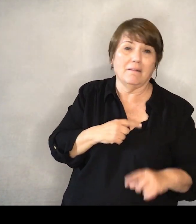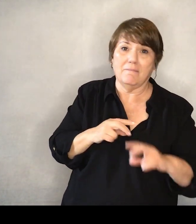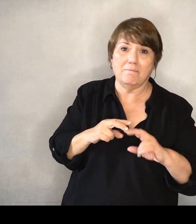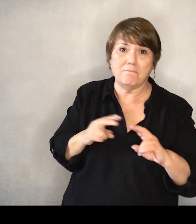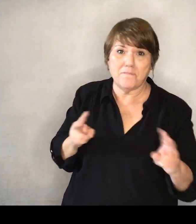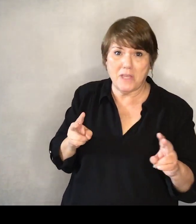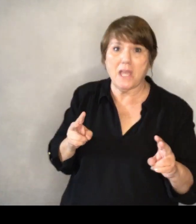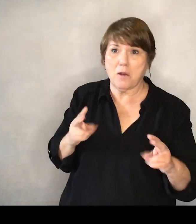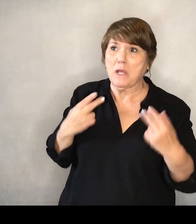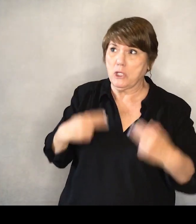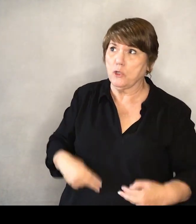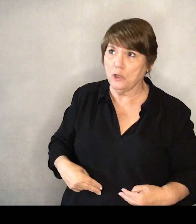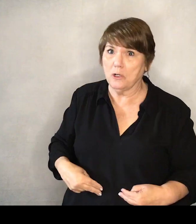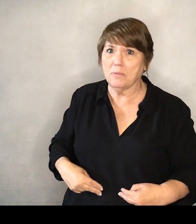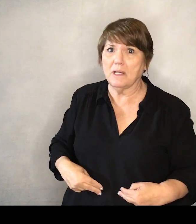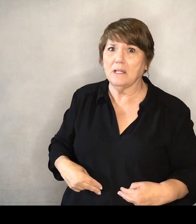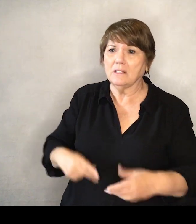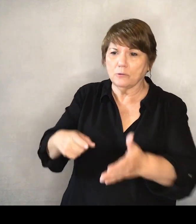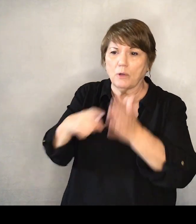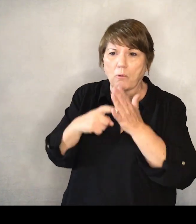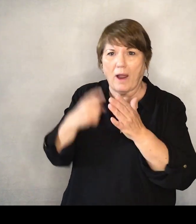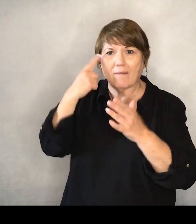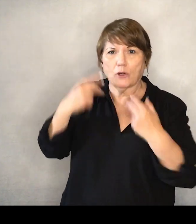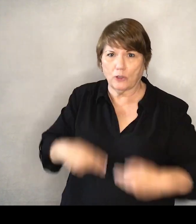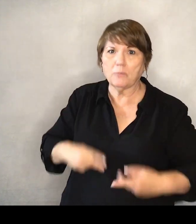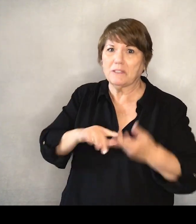and death is expected for us.